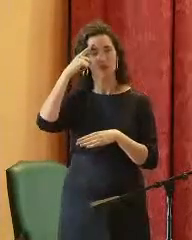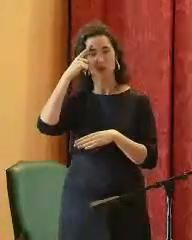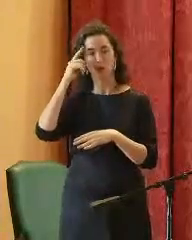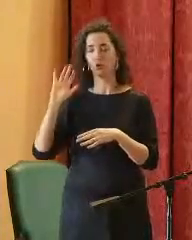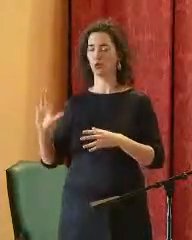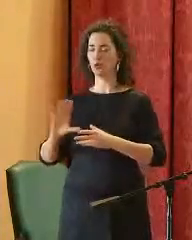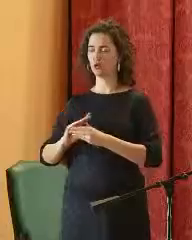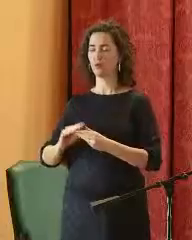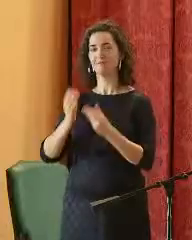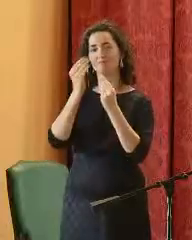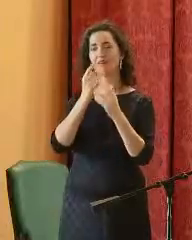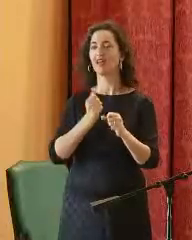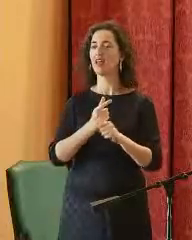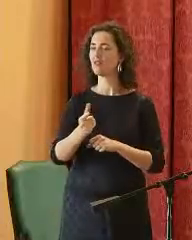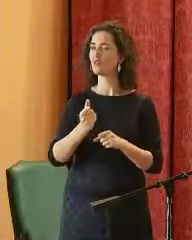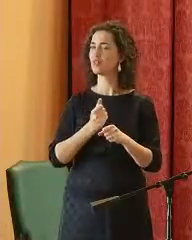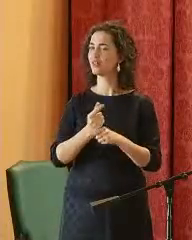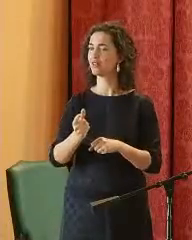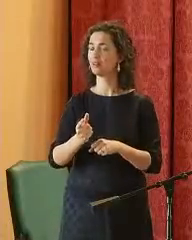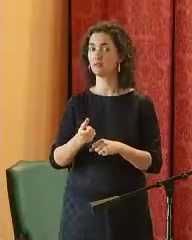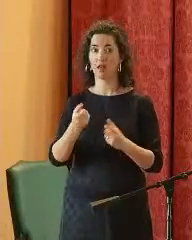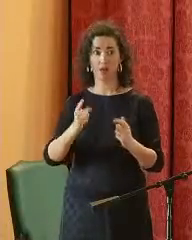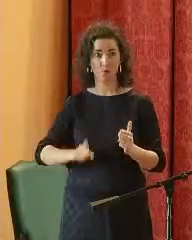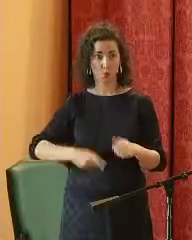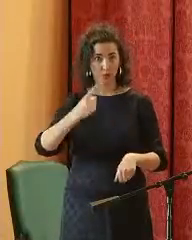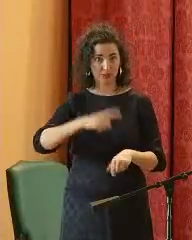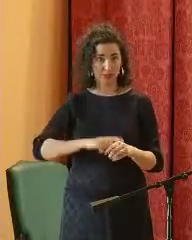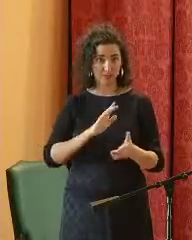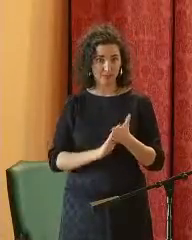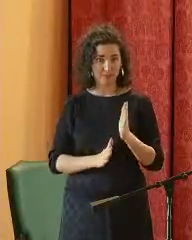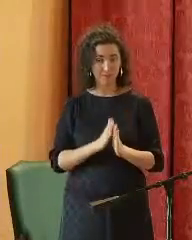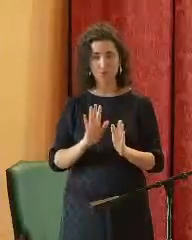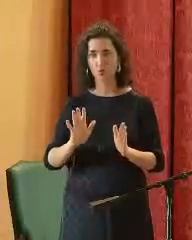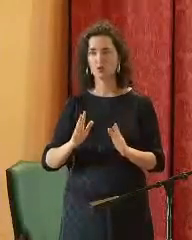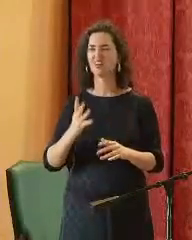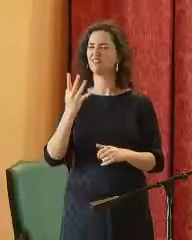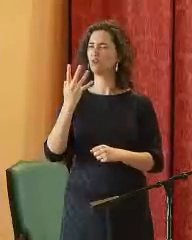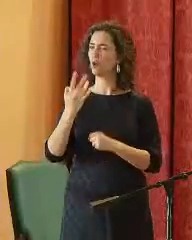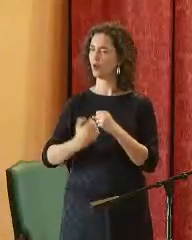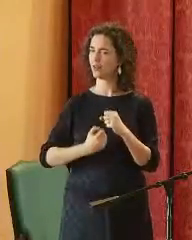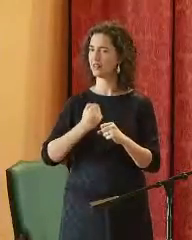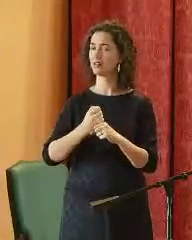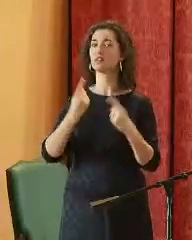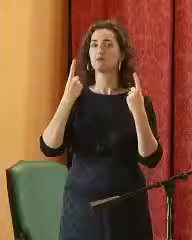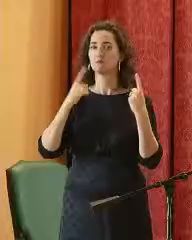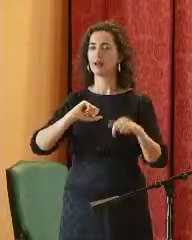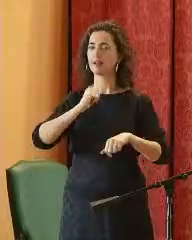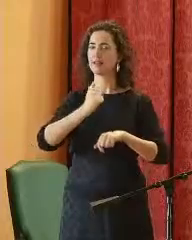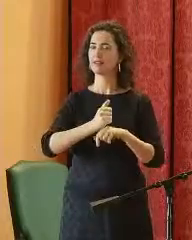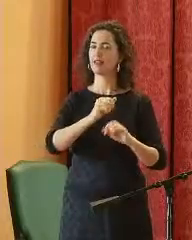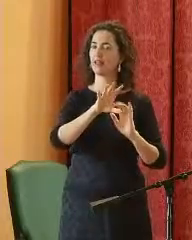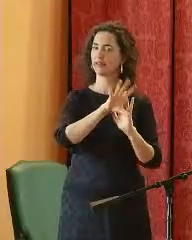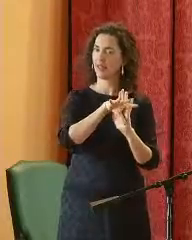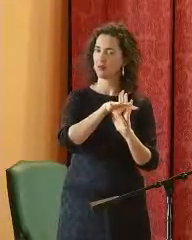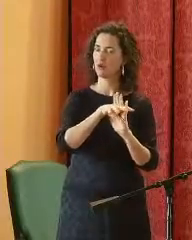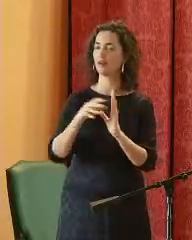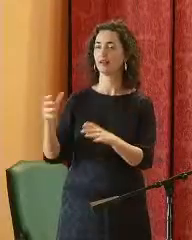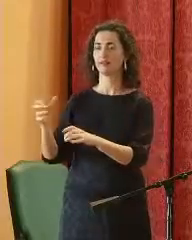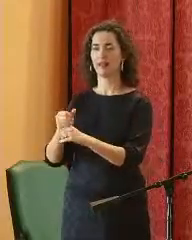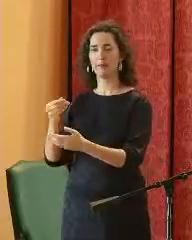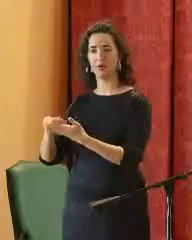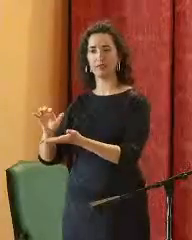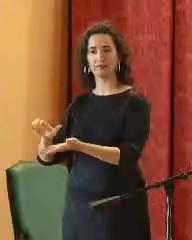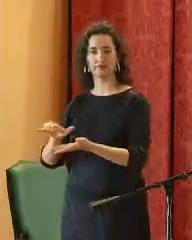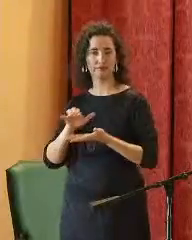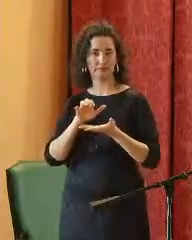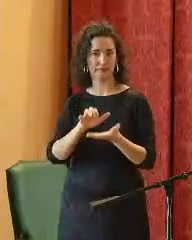year. It wasn't a first year thing. It took 4 years to get the cameras and the funding. So thank